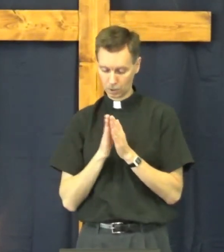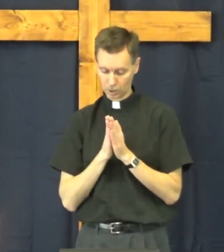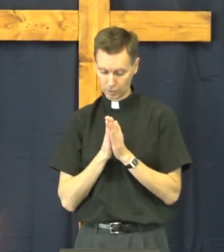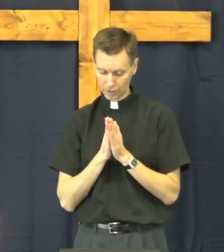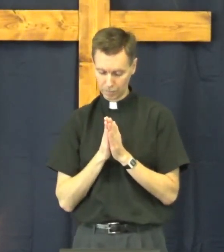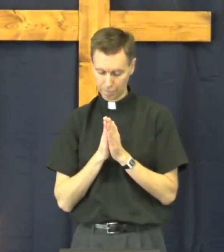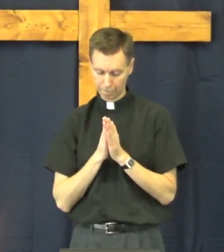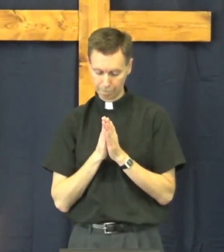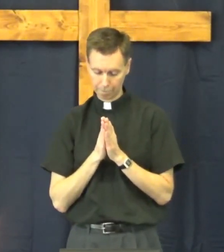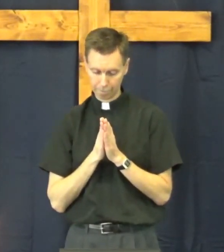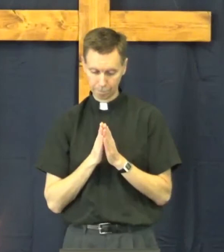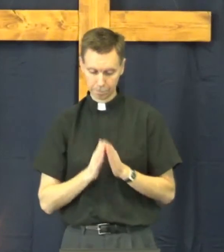Amen.